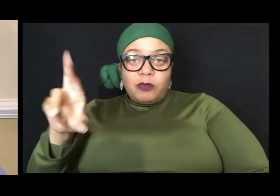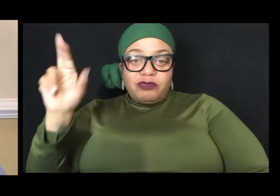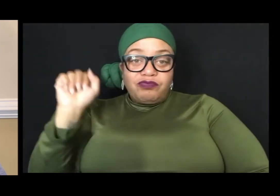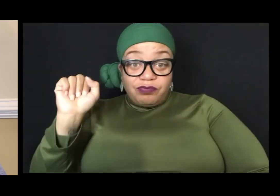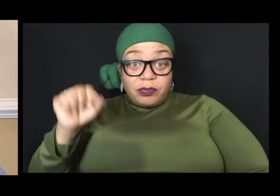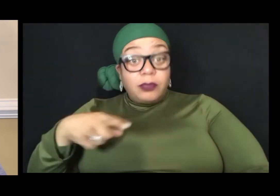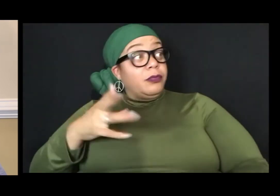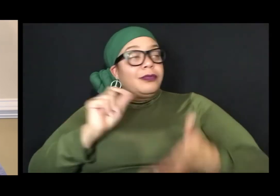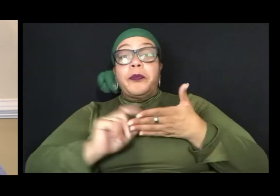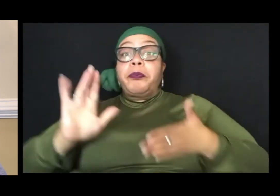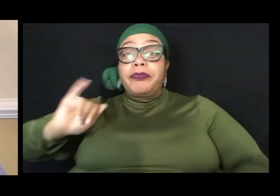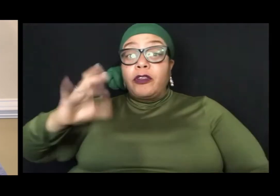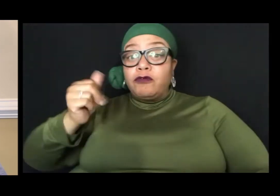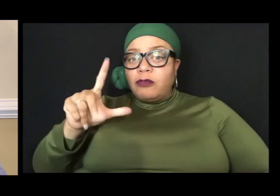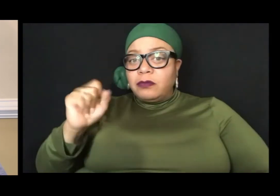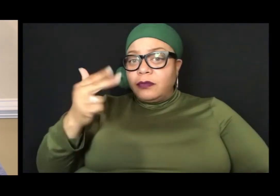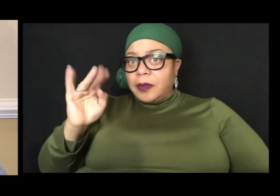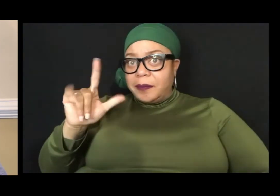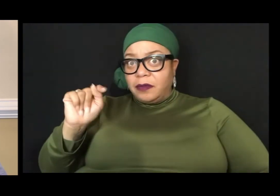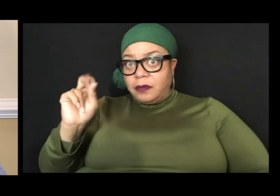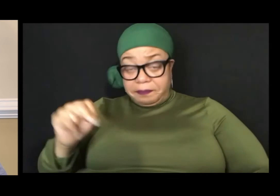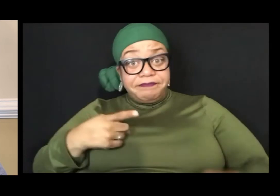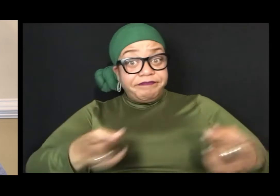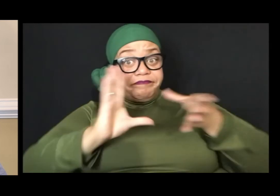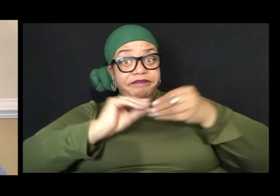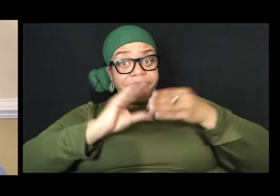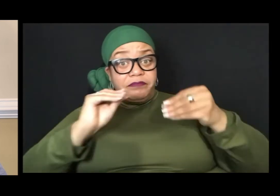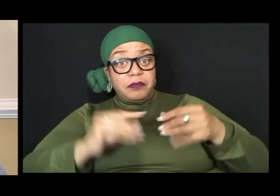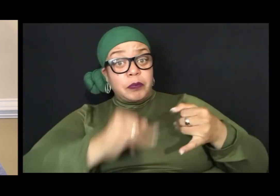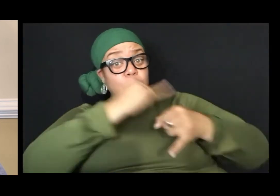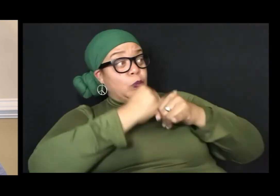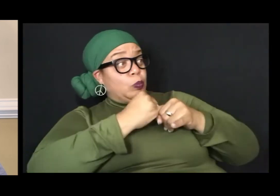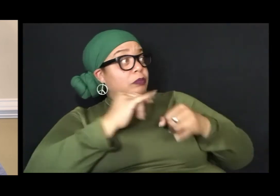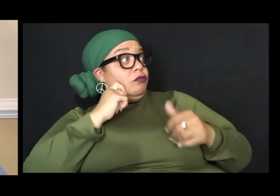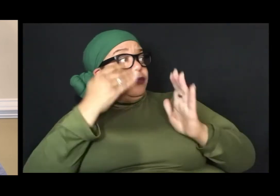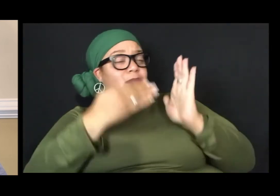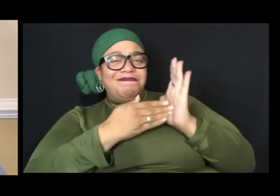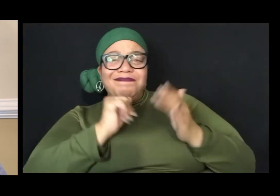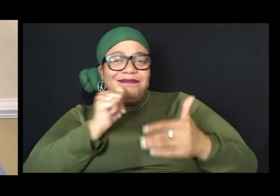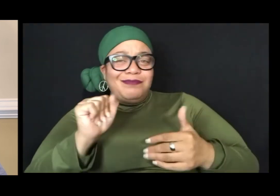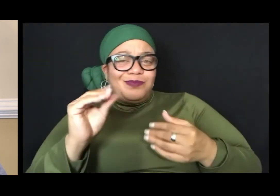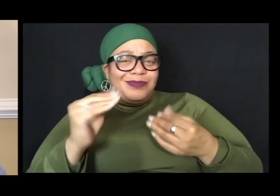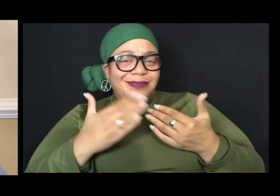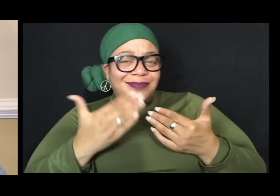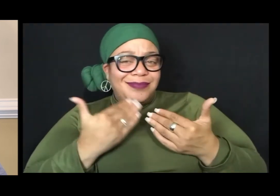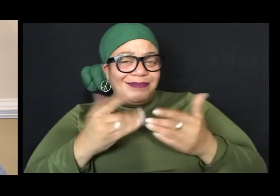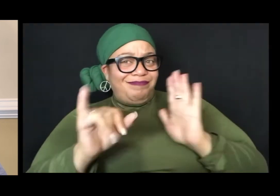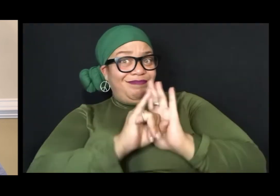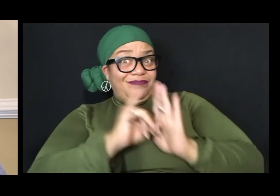and Charles Hamilton, which says, institutional racism is not so easy to